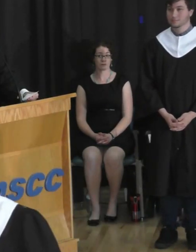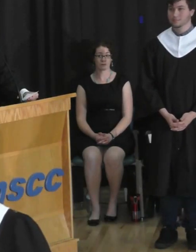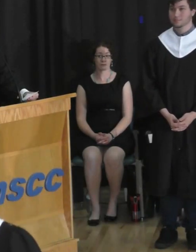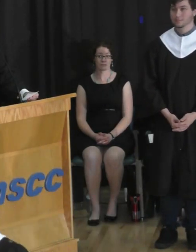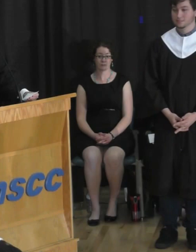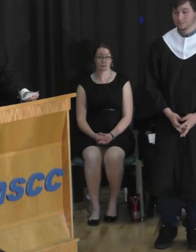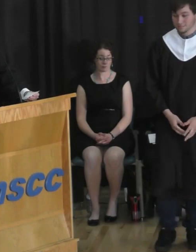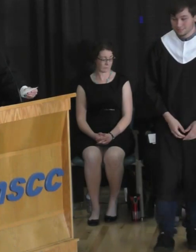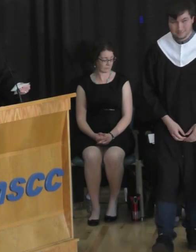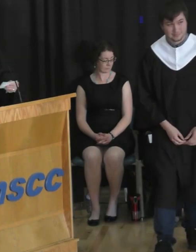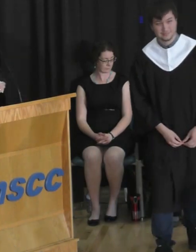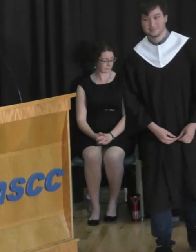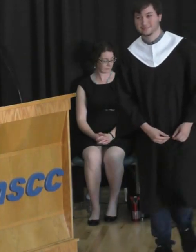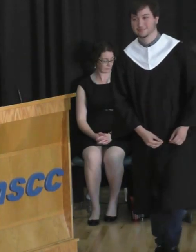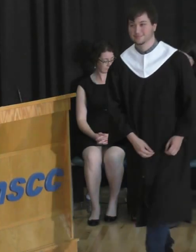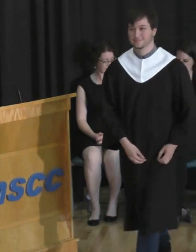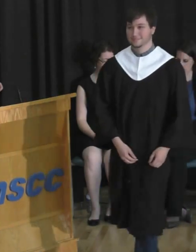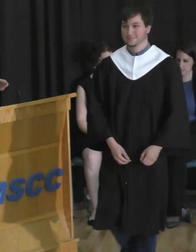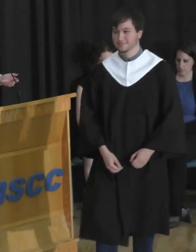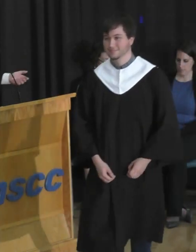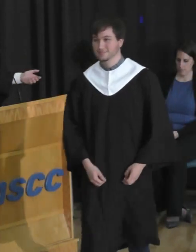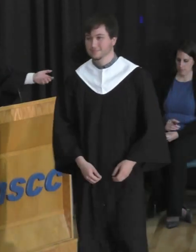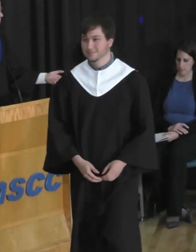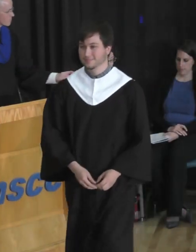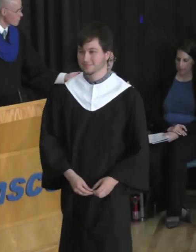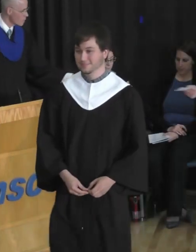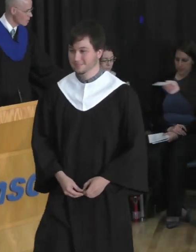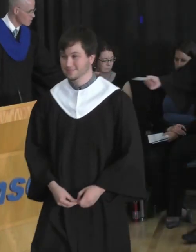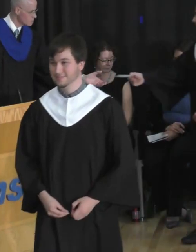Kyle McInnes.